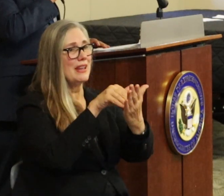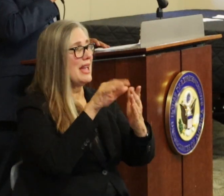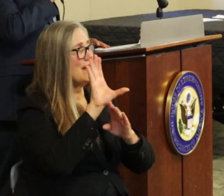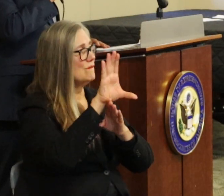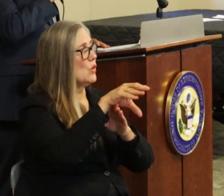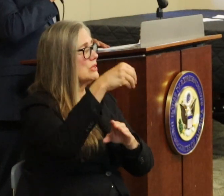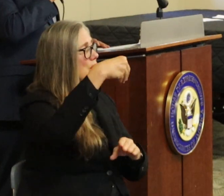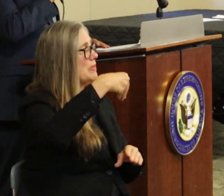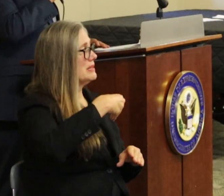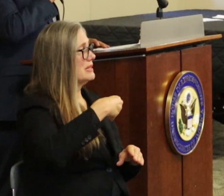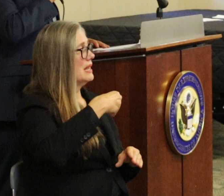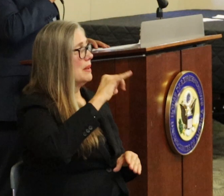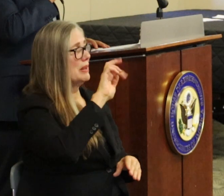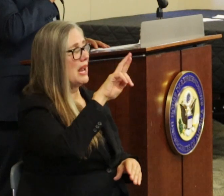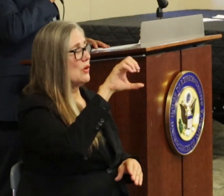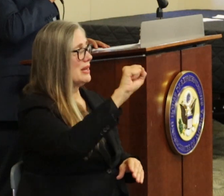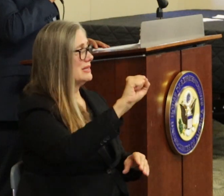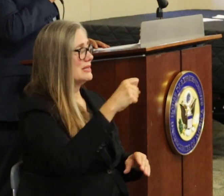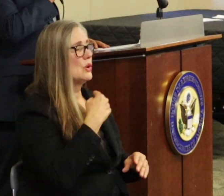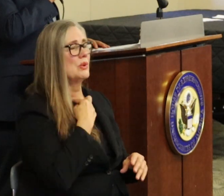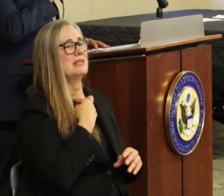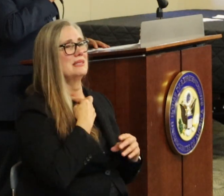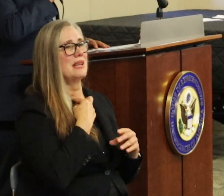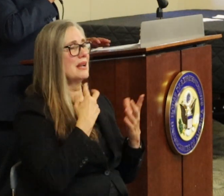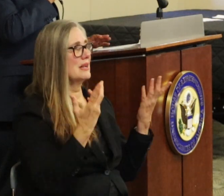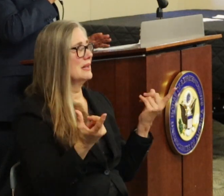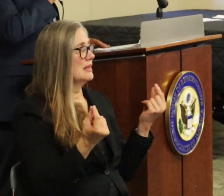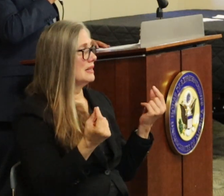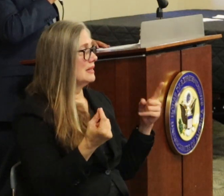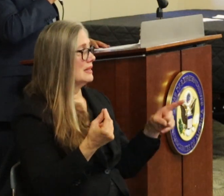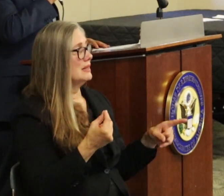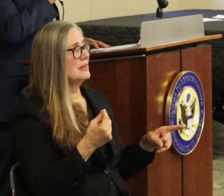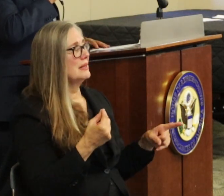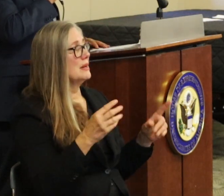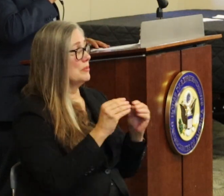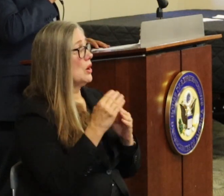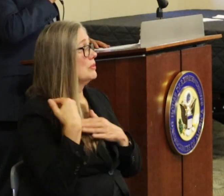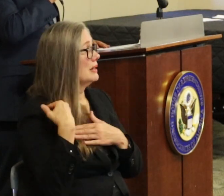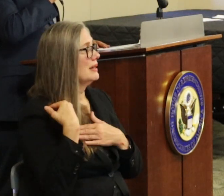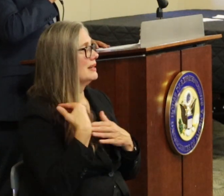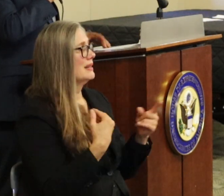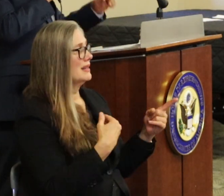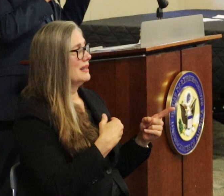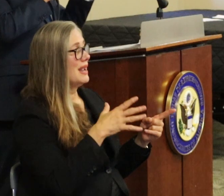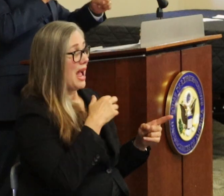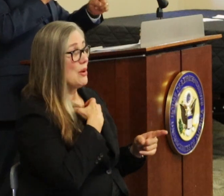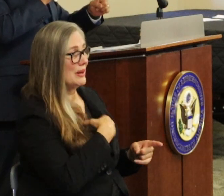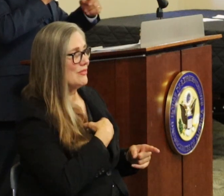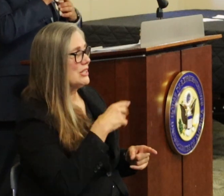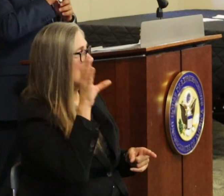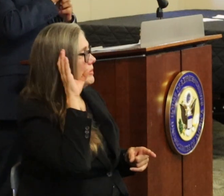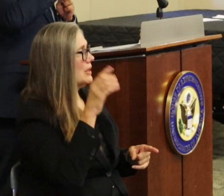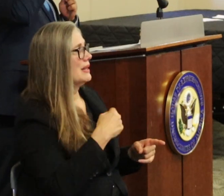money. With the IRS, we're getting nowhere. What can be done? You want to hear the good news? More responsive and responsive. I'd love to hear some good news. That's why I'm